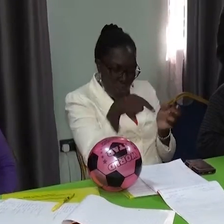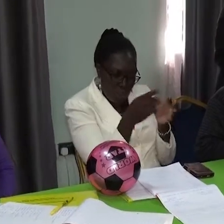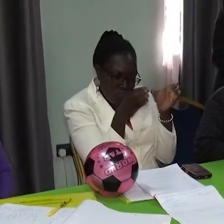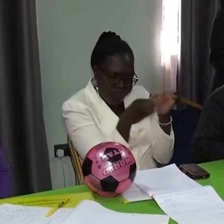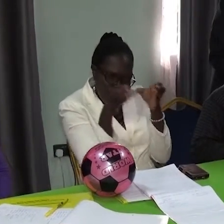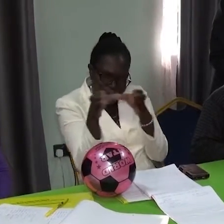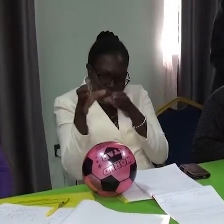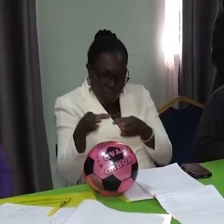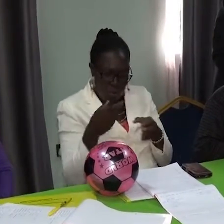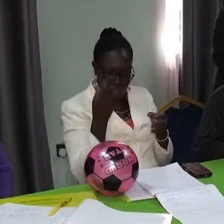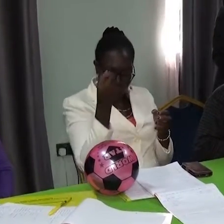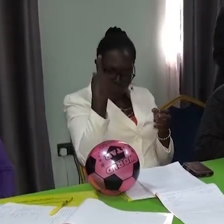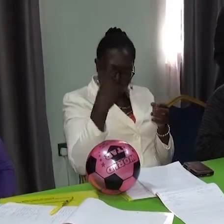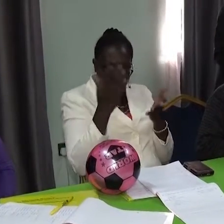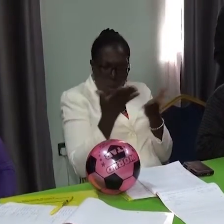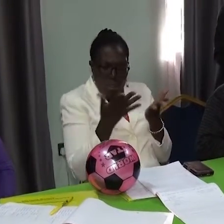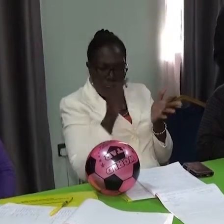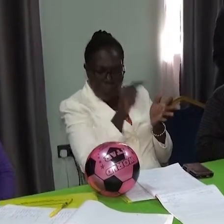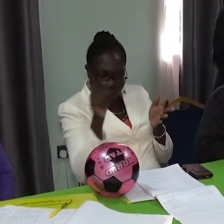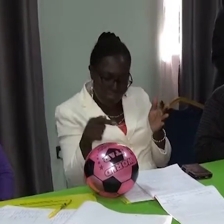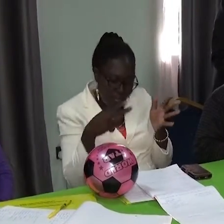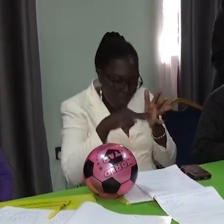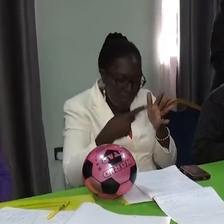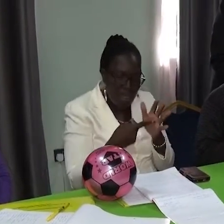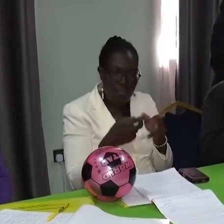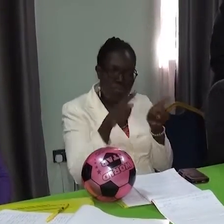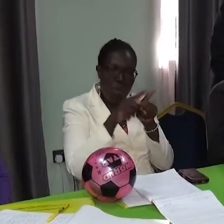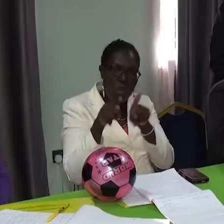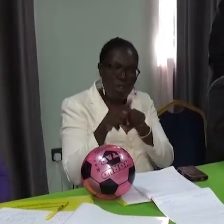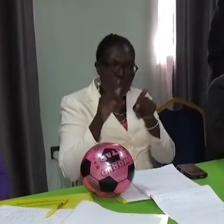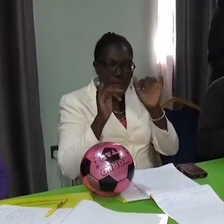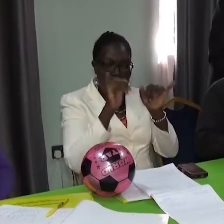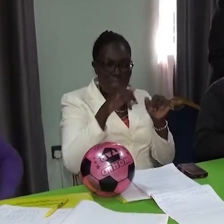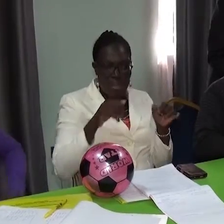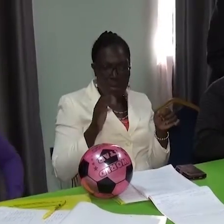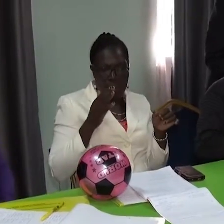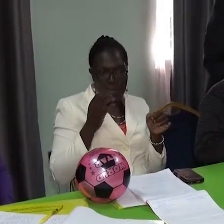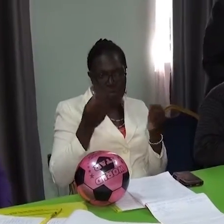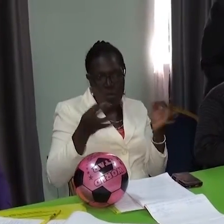different ways in which they can be able to support the community.